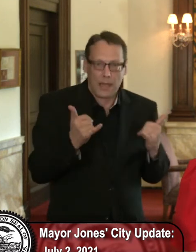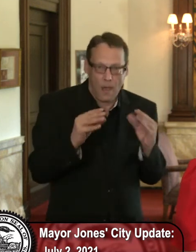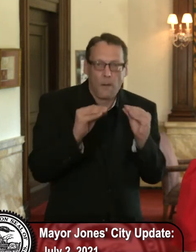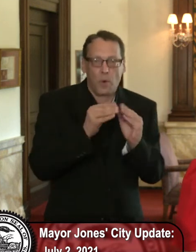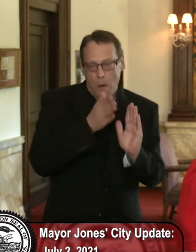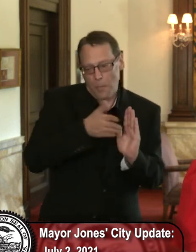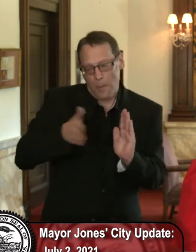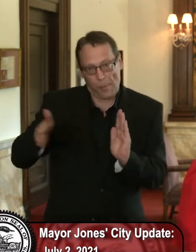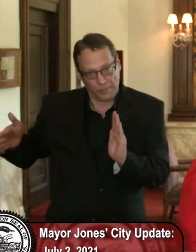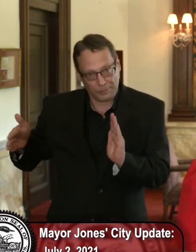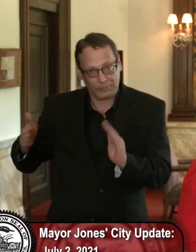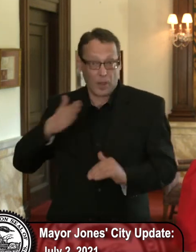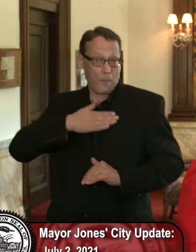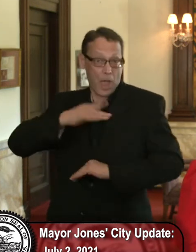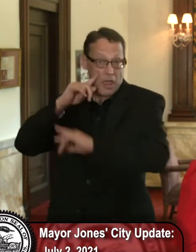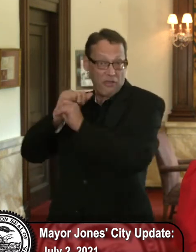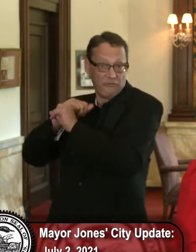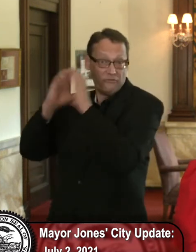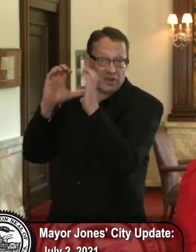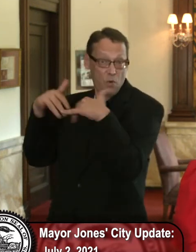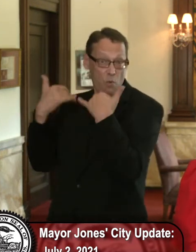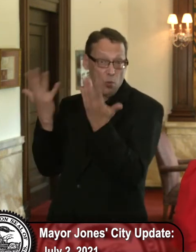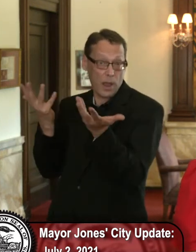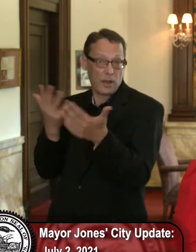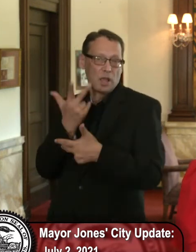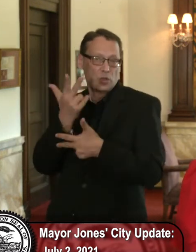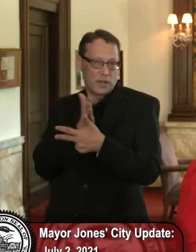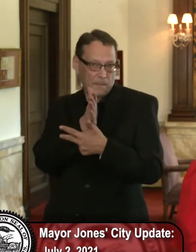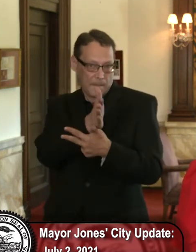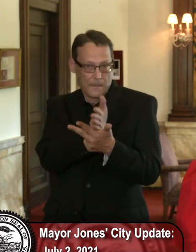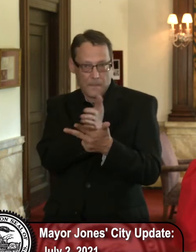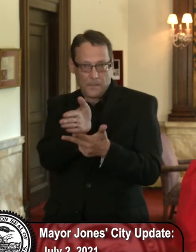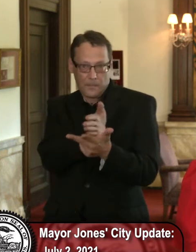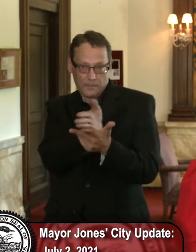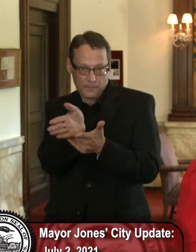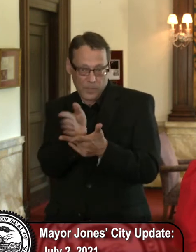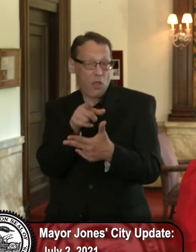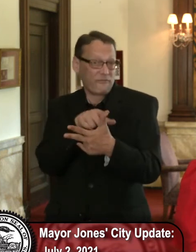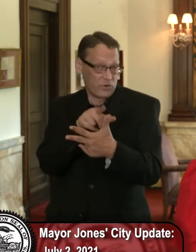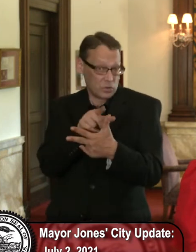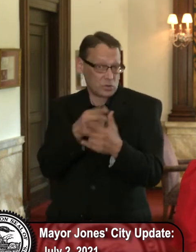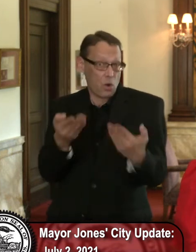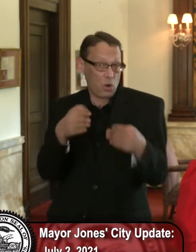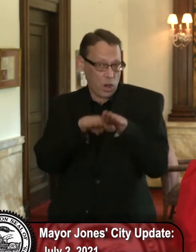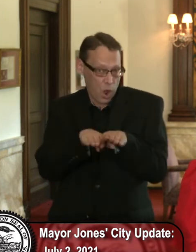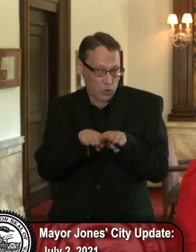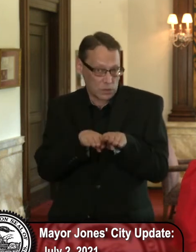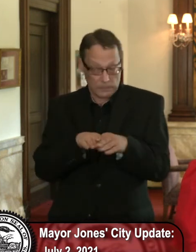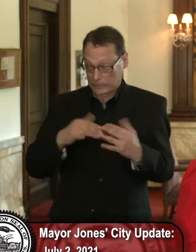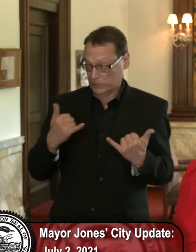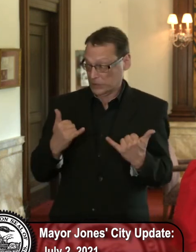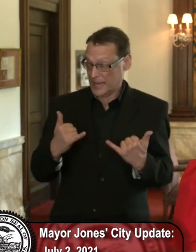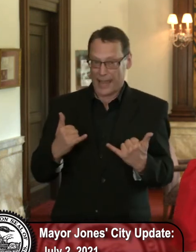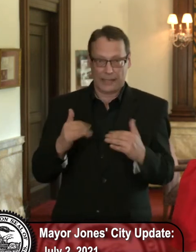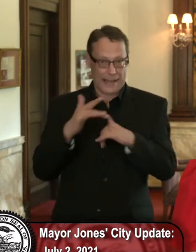Louis. My vision all along has been a three-pronged approach. First, closing the Workhouse, which as of today